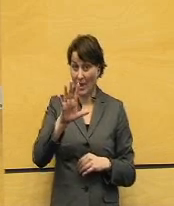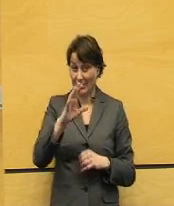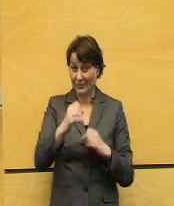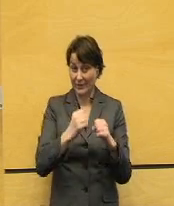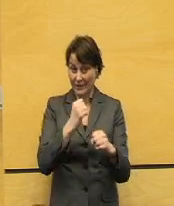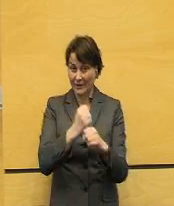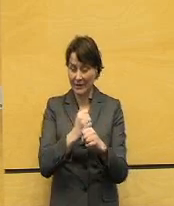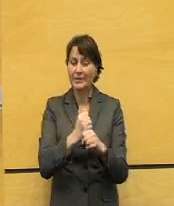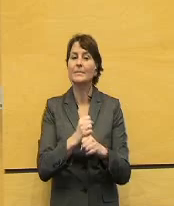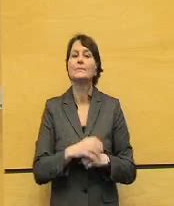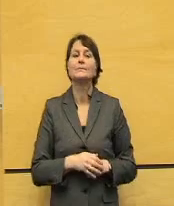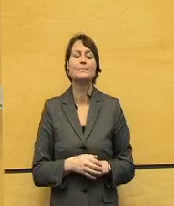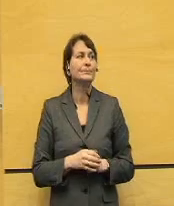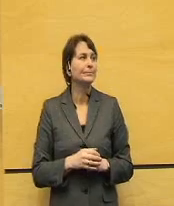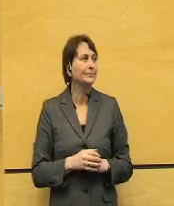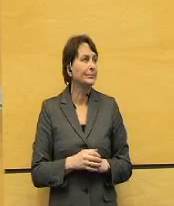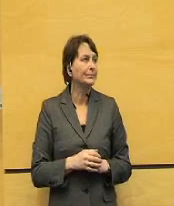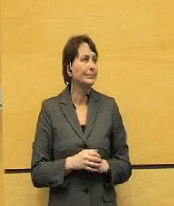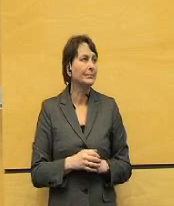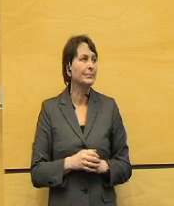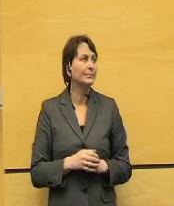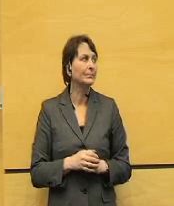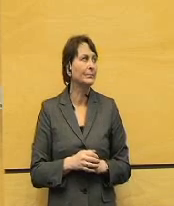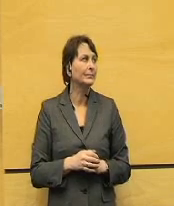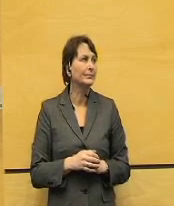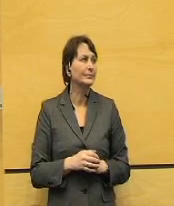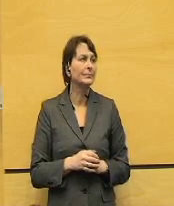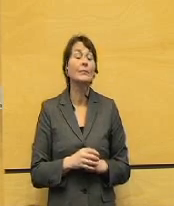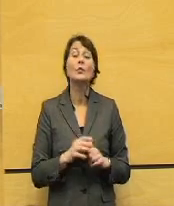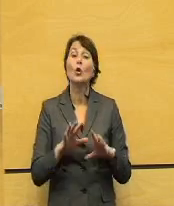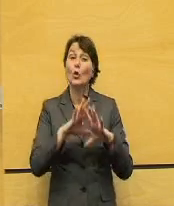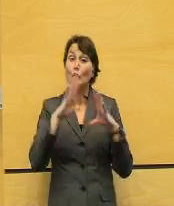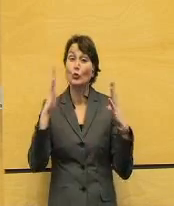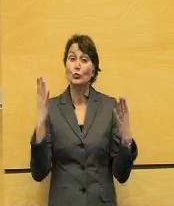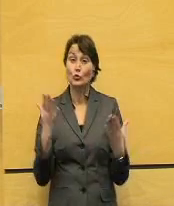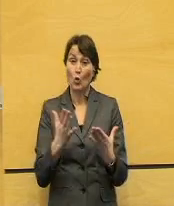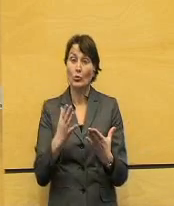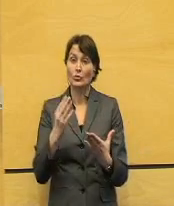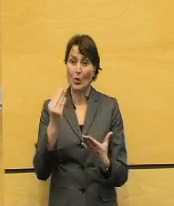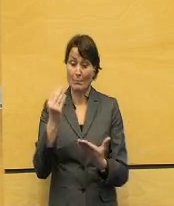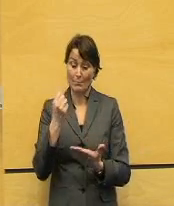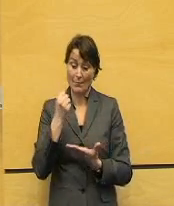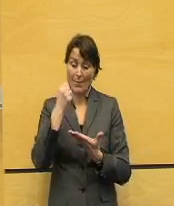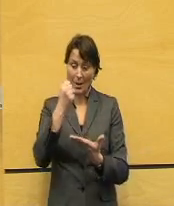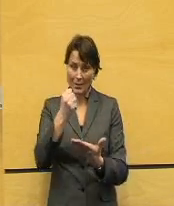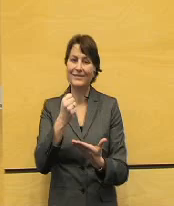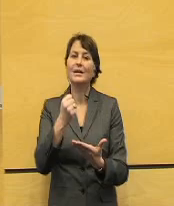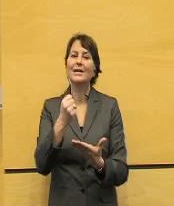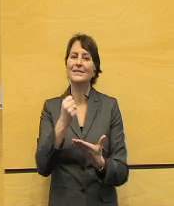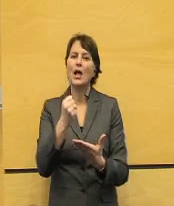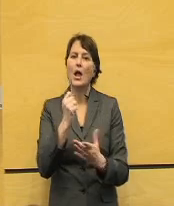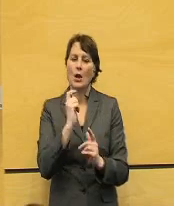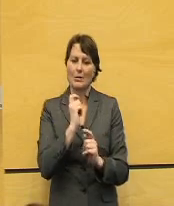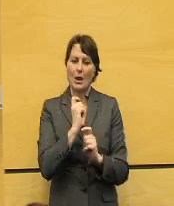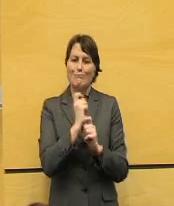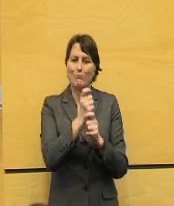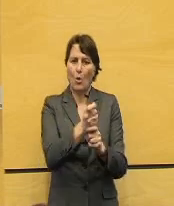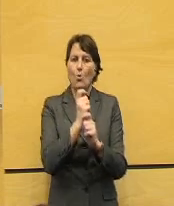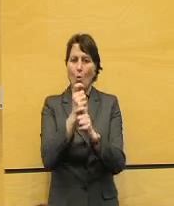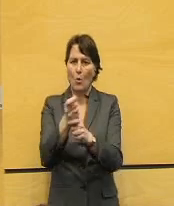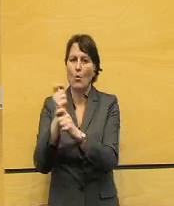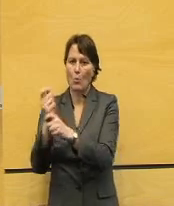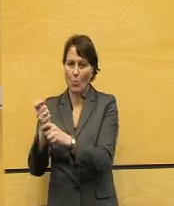of Empowerment of Persons with Disability approved a total loan of $14